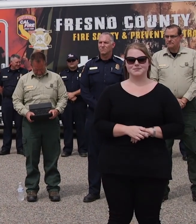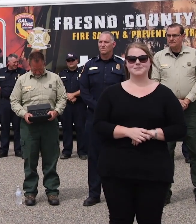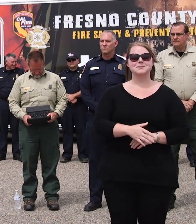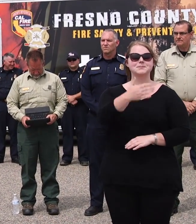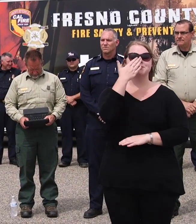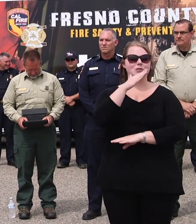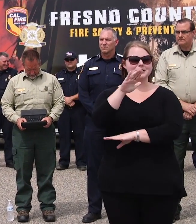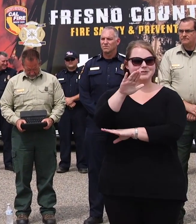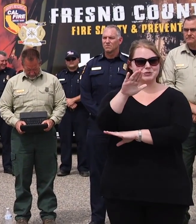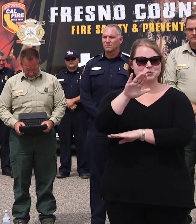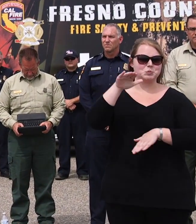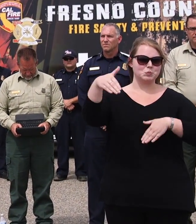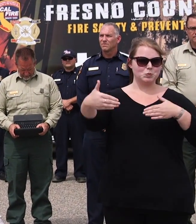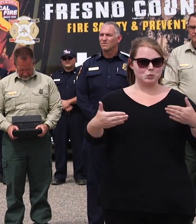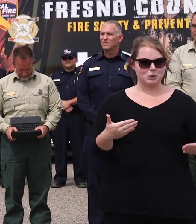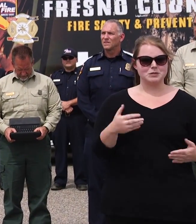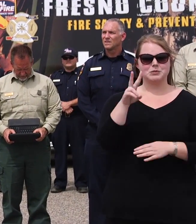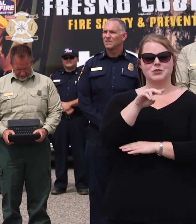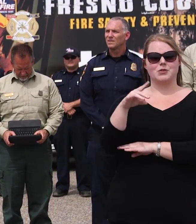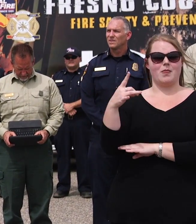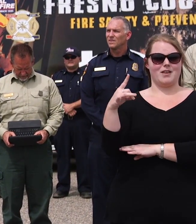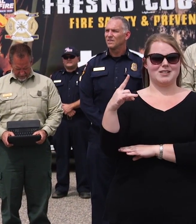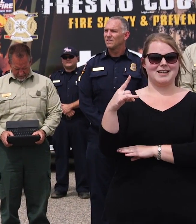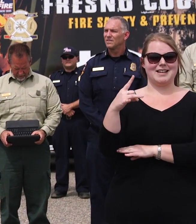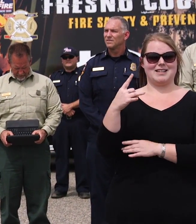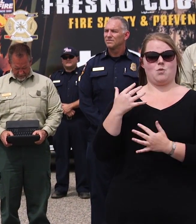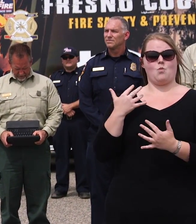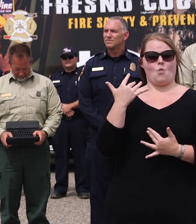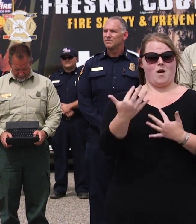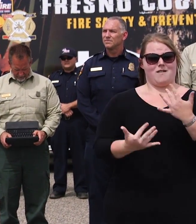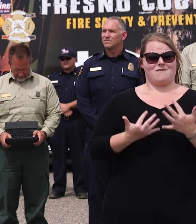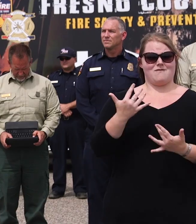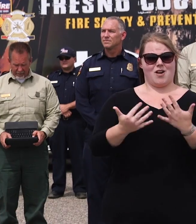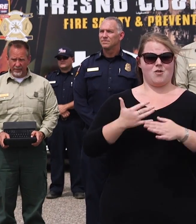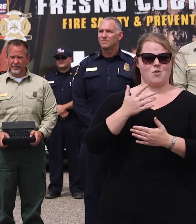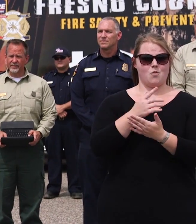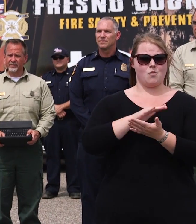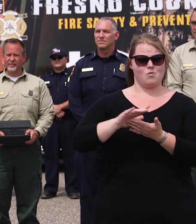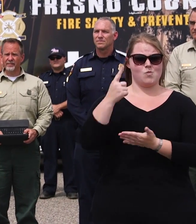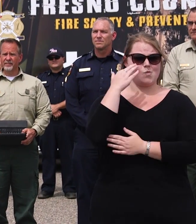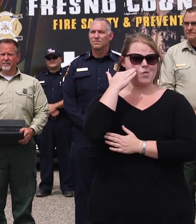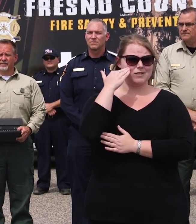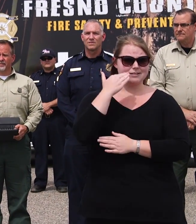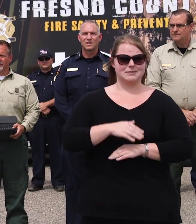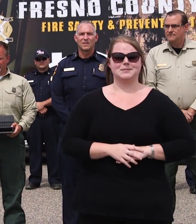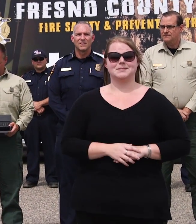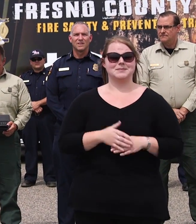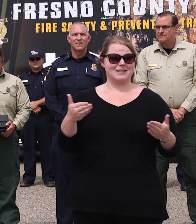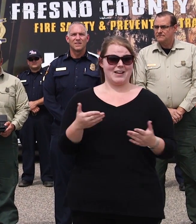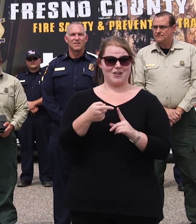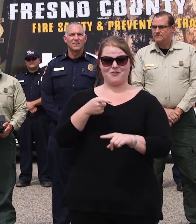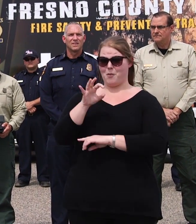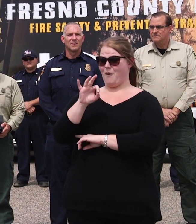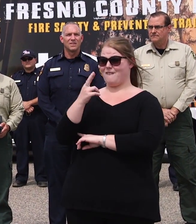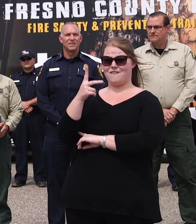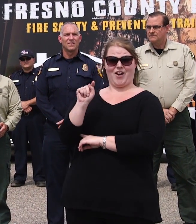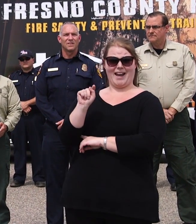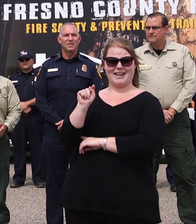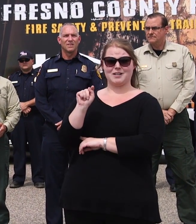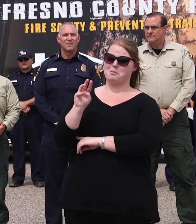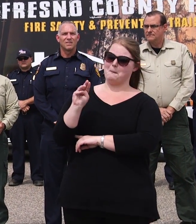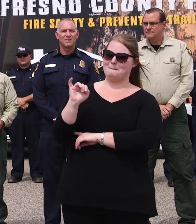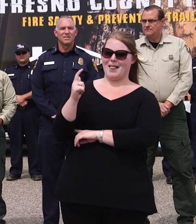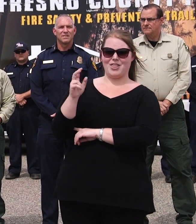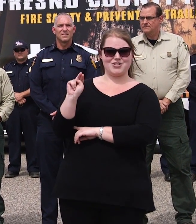Good afternoon and welcome to the 2018 Wildfire Awareness Week here in Friant, Millerton